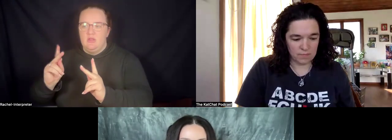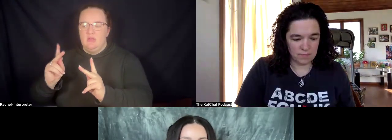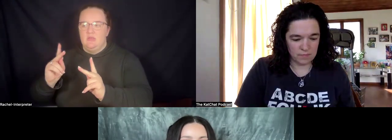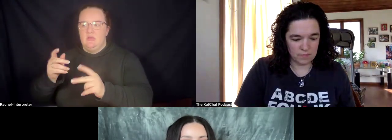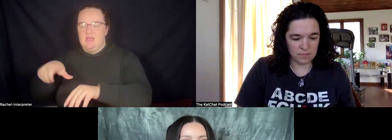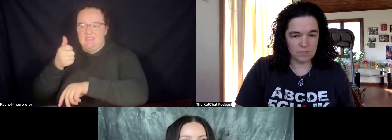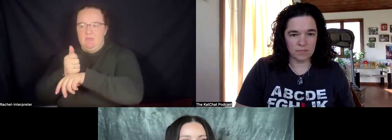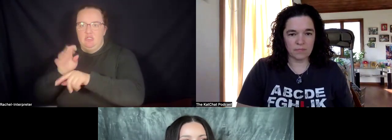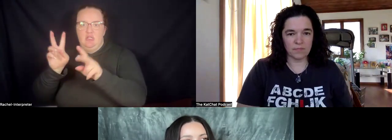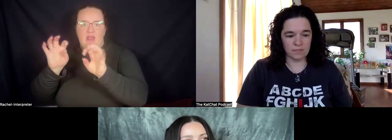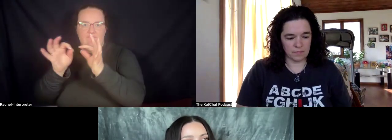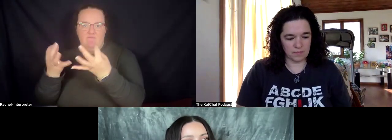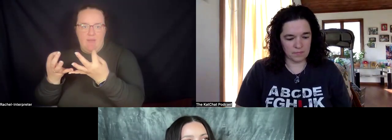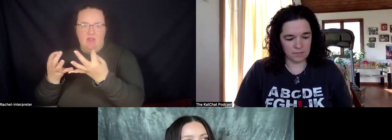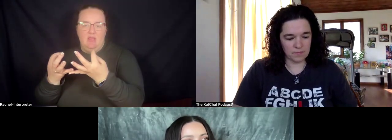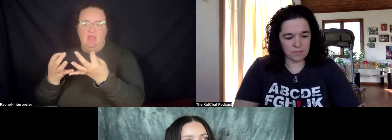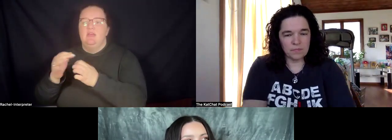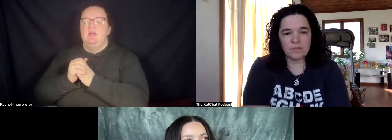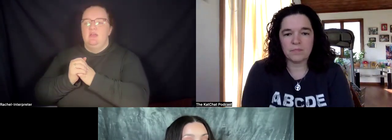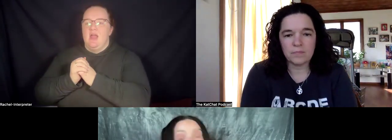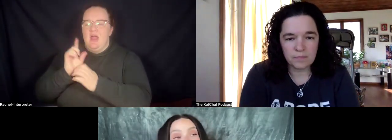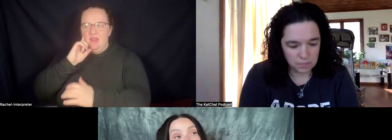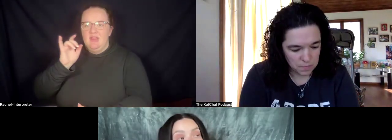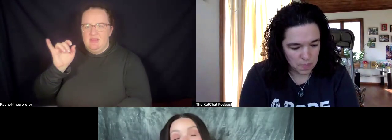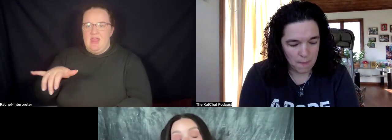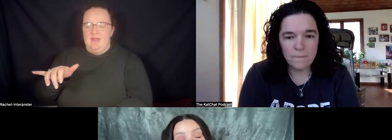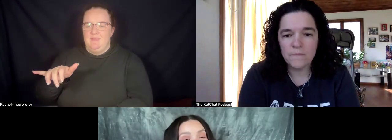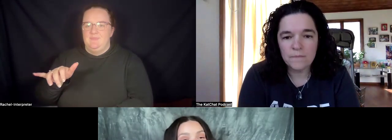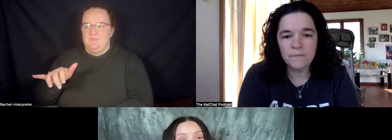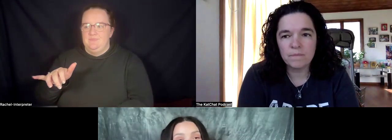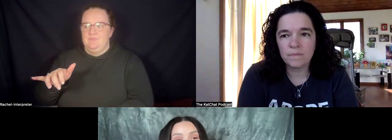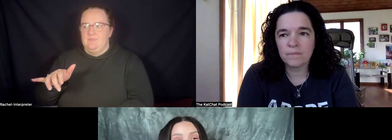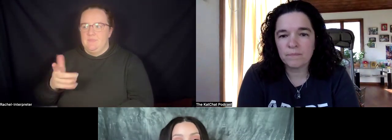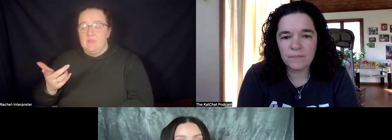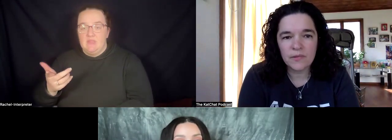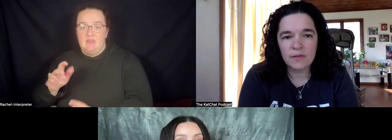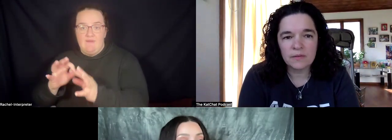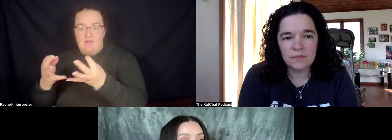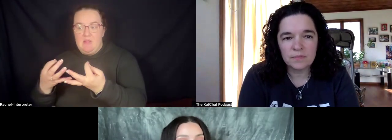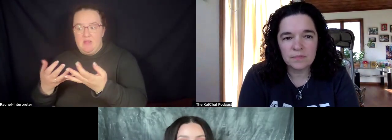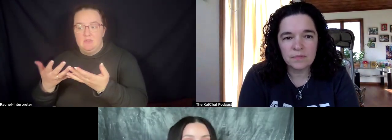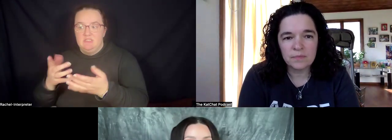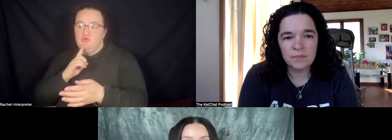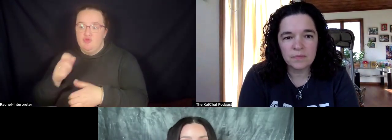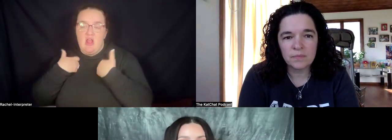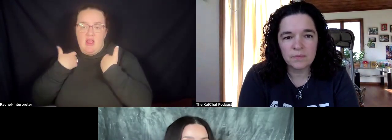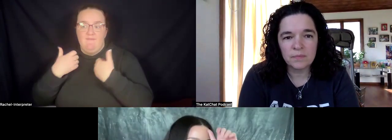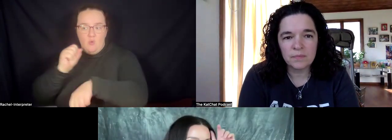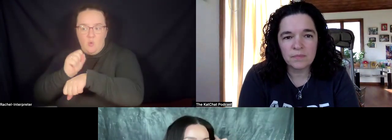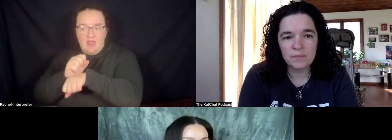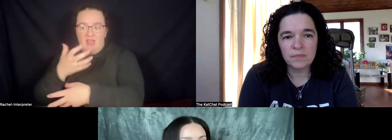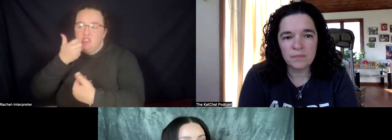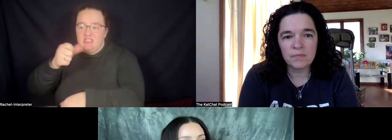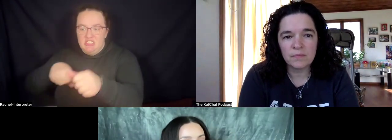unit. And I think that it was existing in real life. We were working and trusting each other within